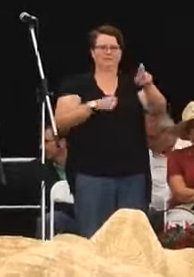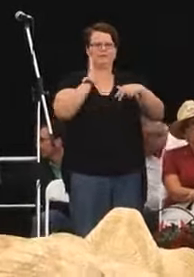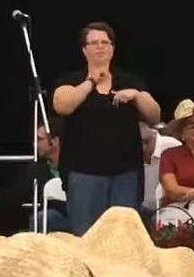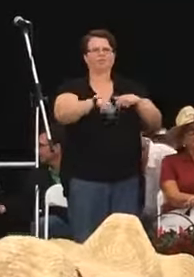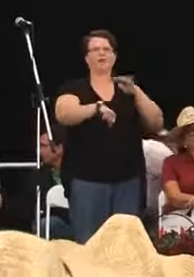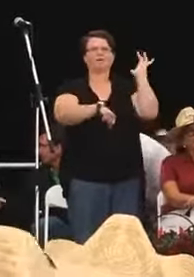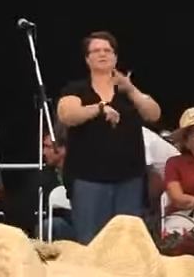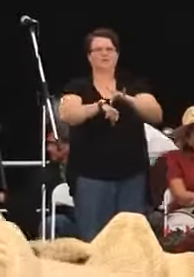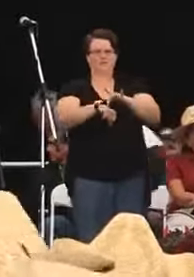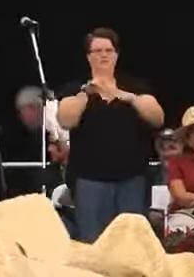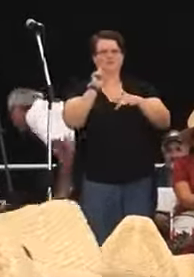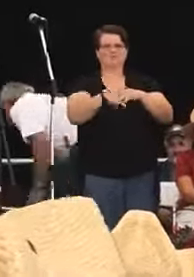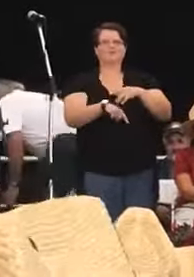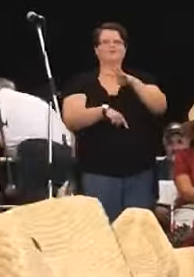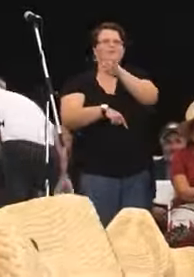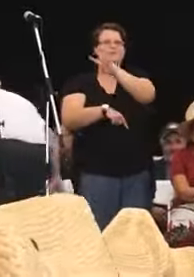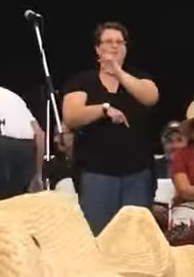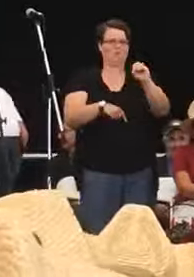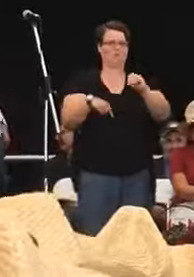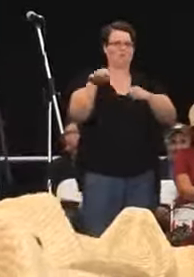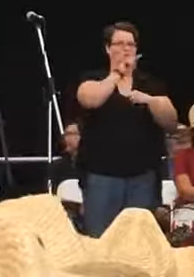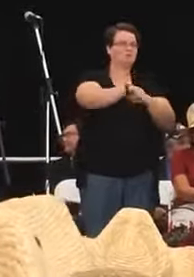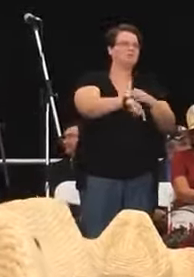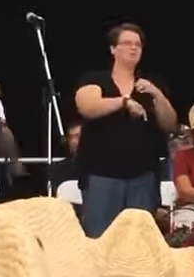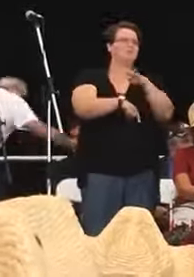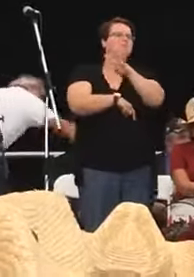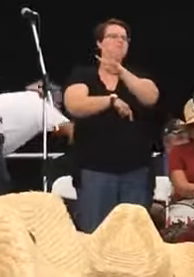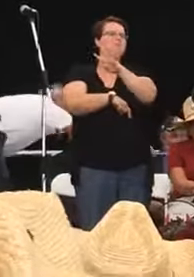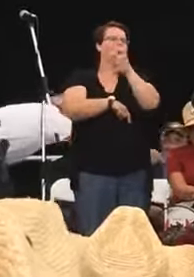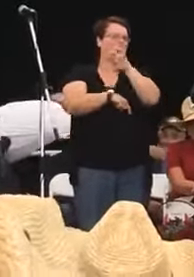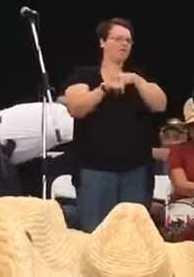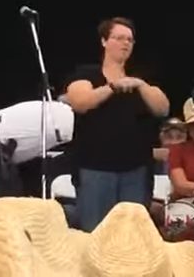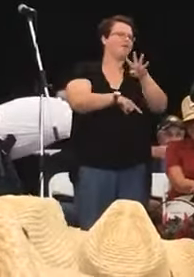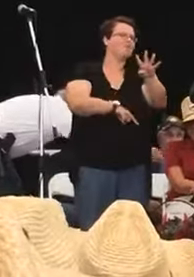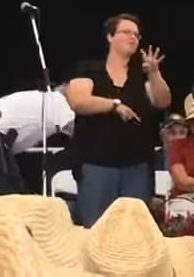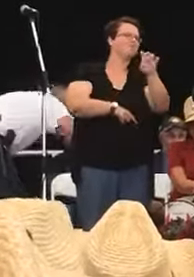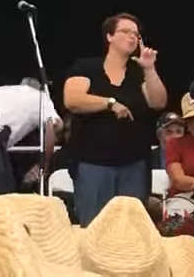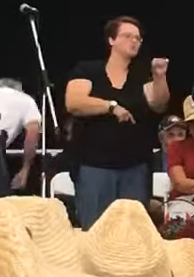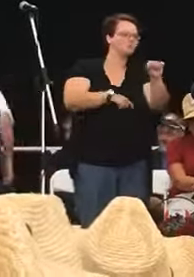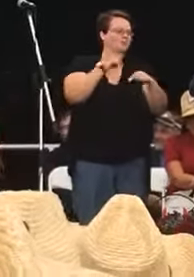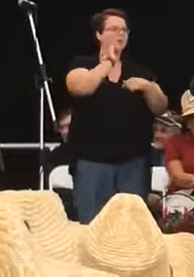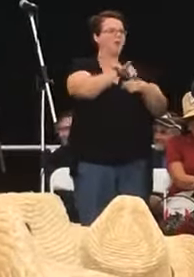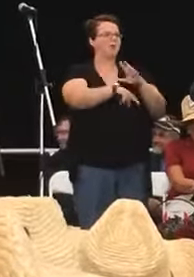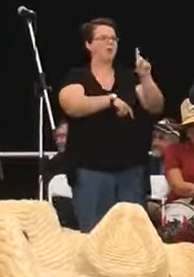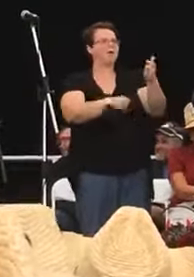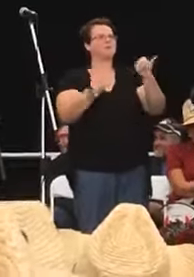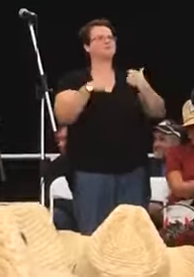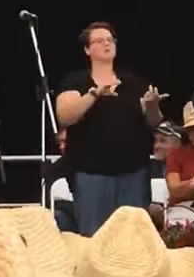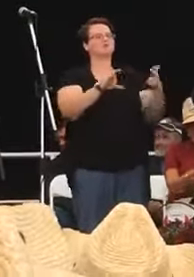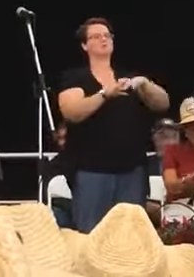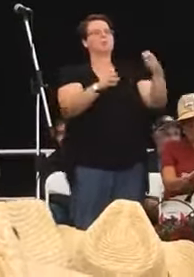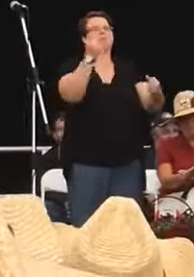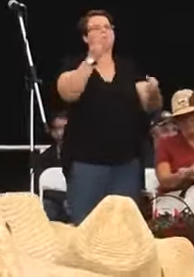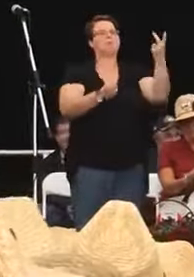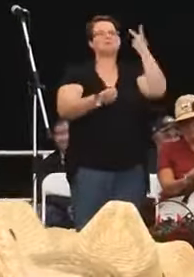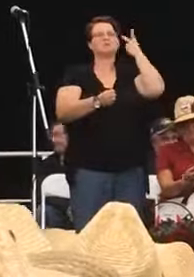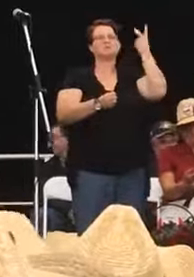later today. Don, I want to thank you for all your good work, and Jackie, congratulations once again. I know we were